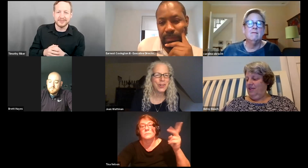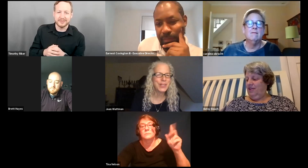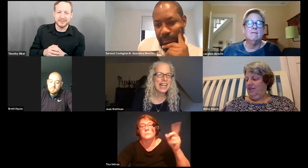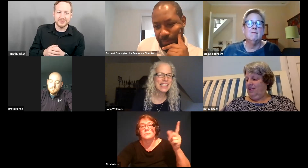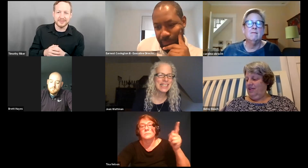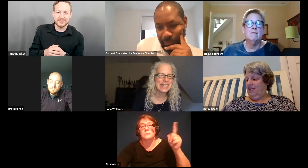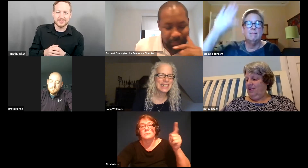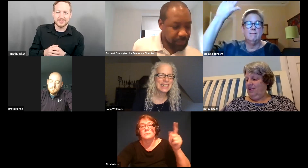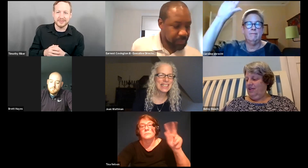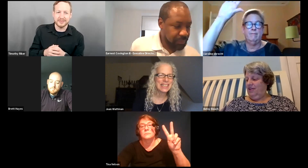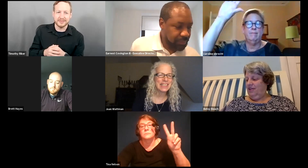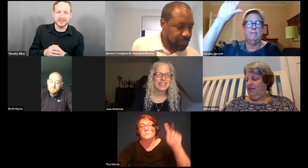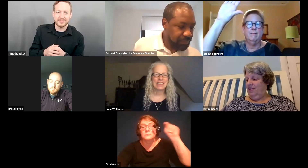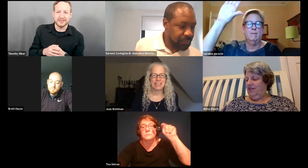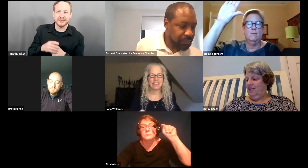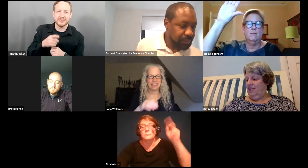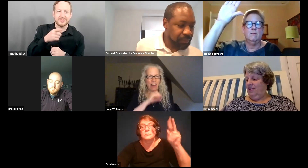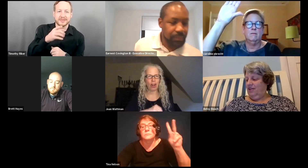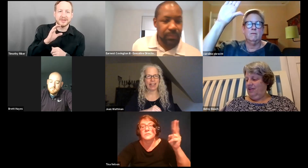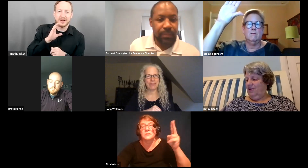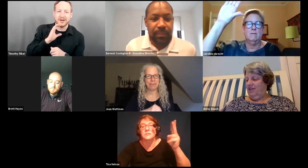Okay, who seconds?